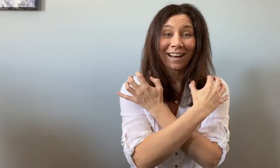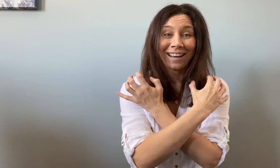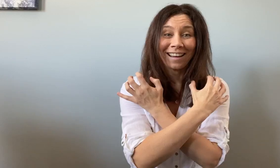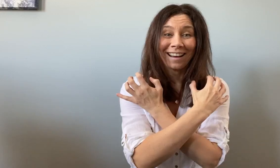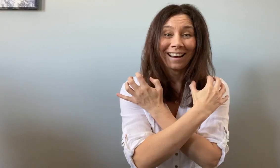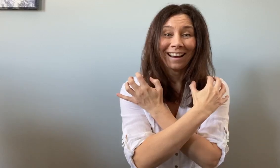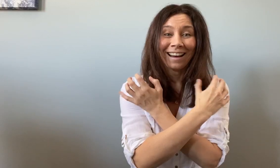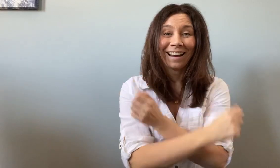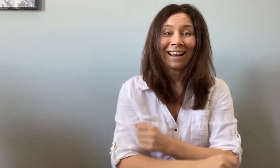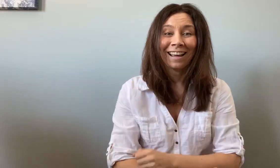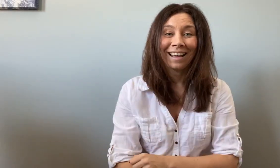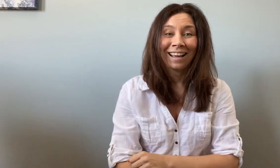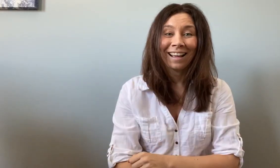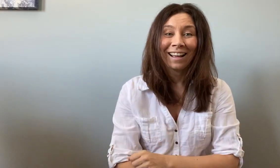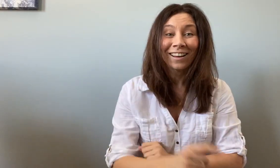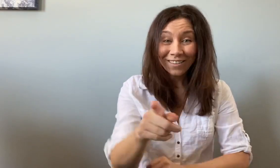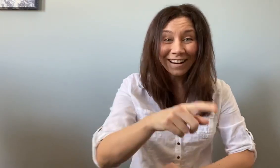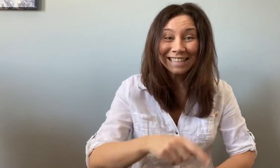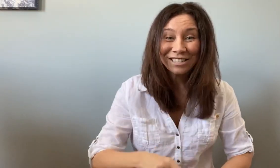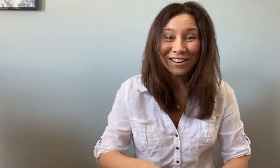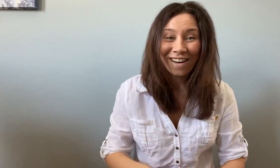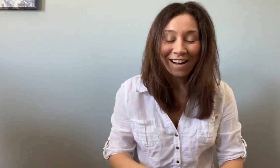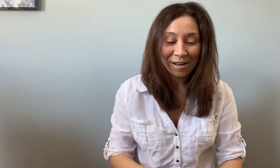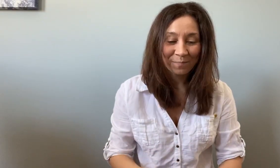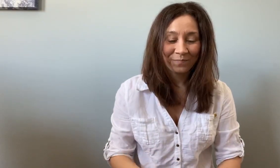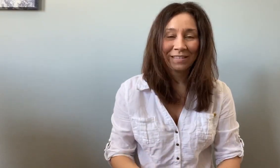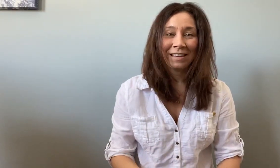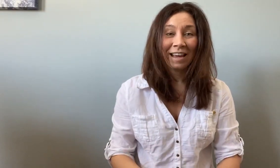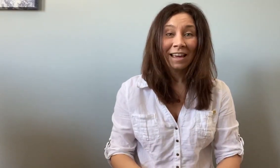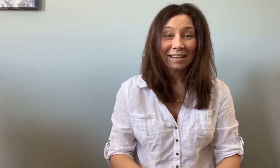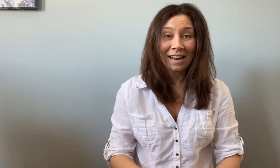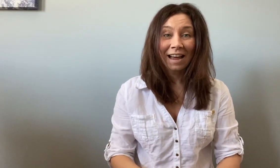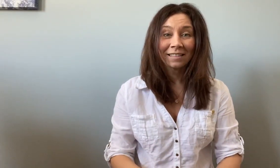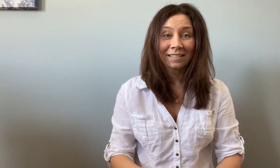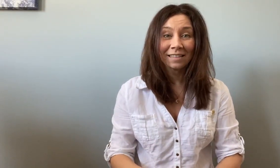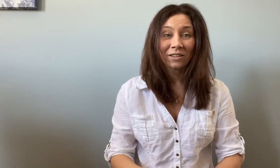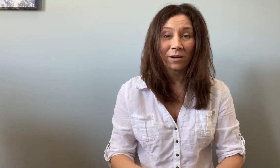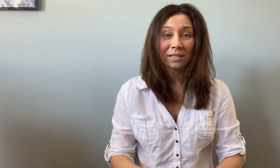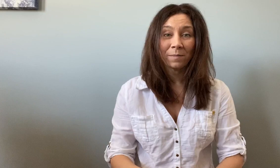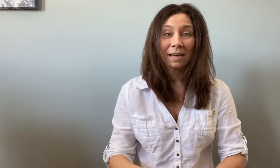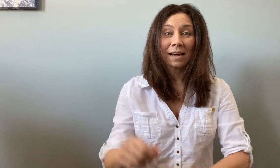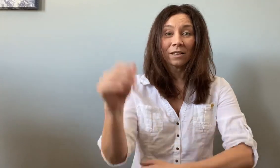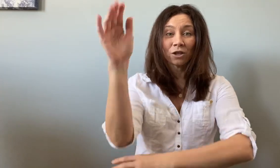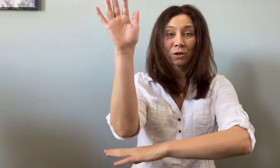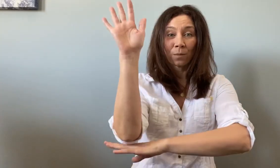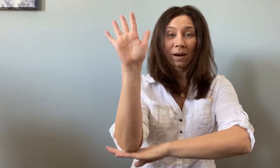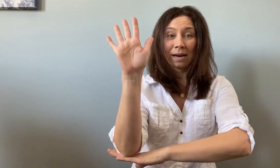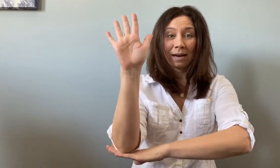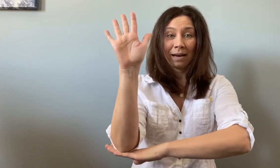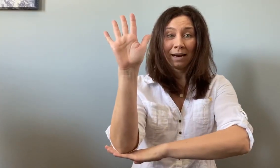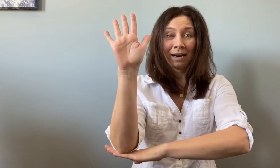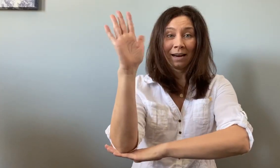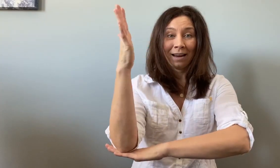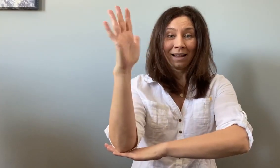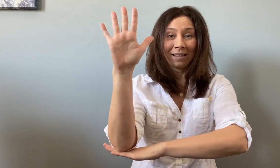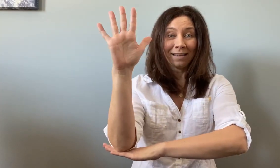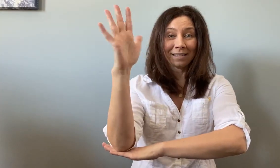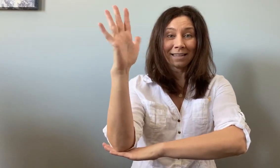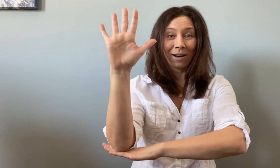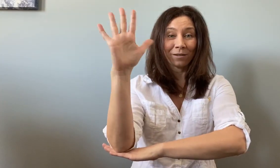it. Great job! Next is going to be tree. This is how you